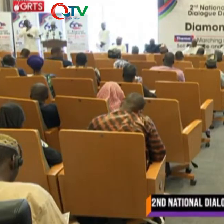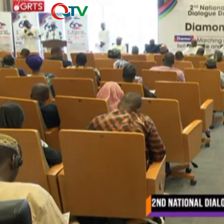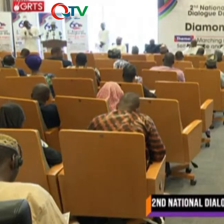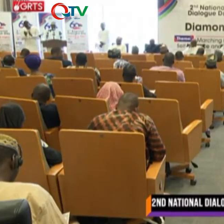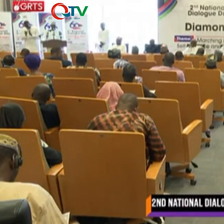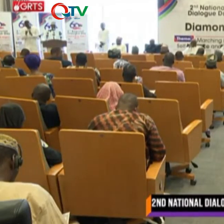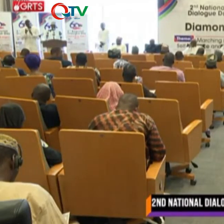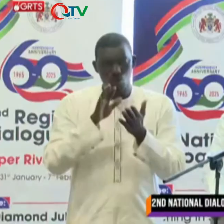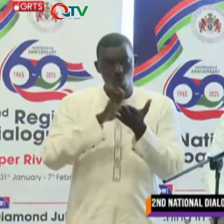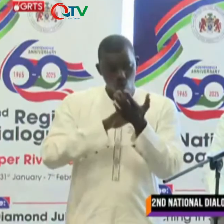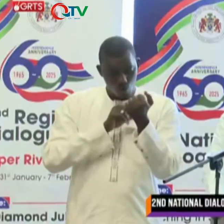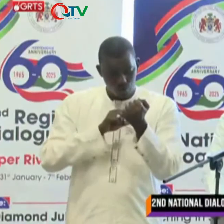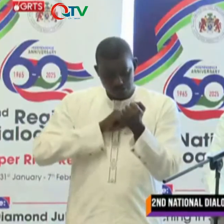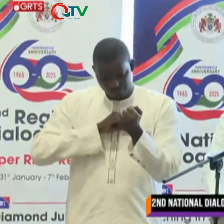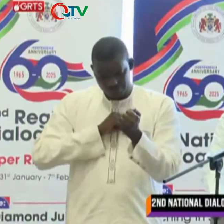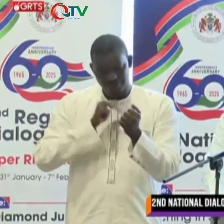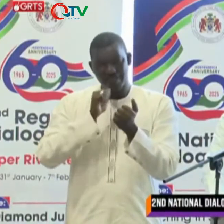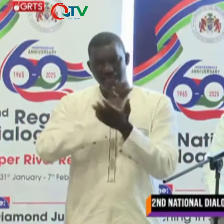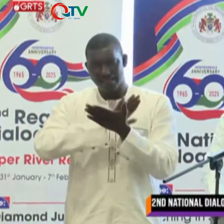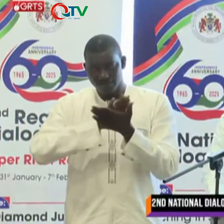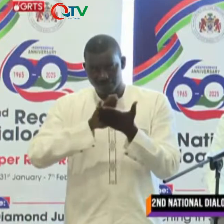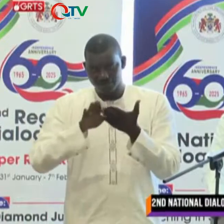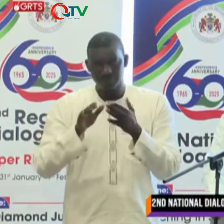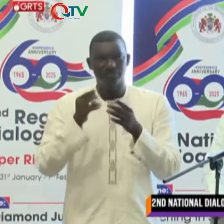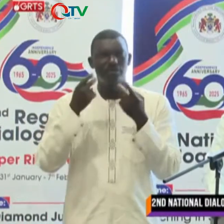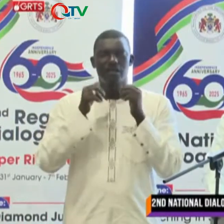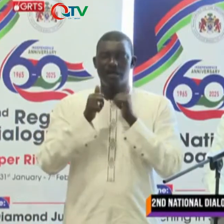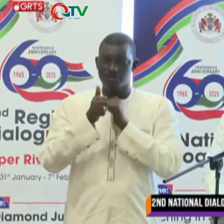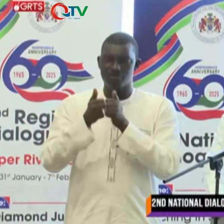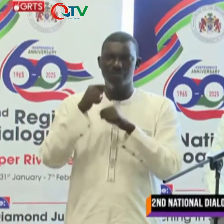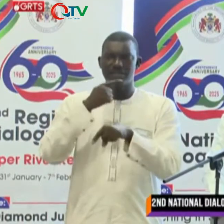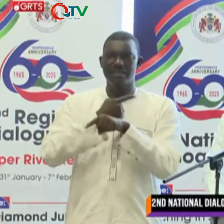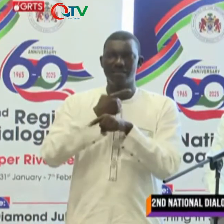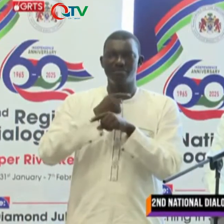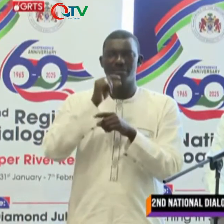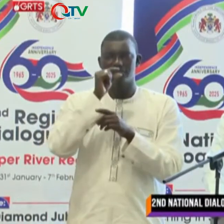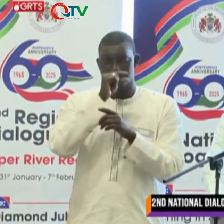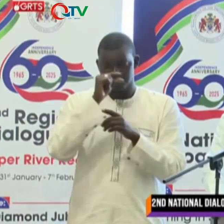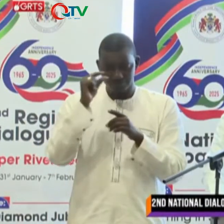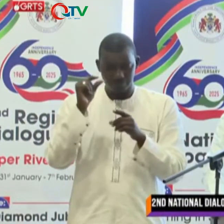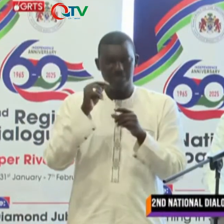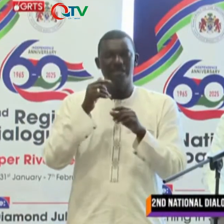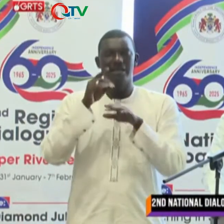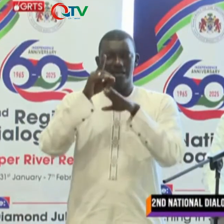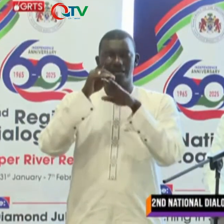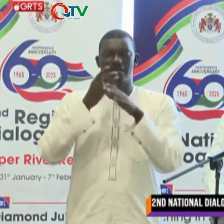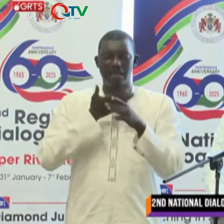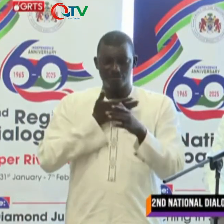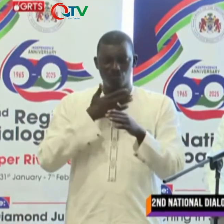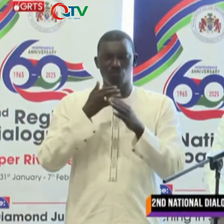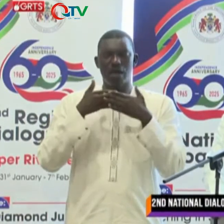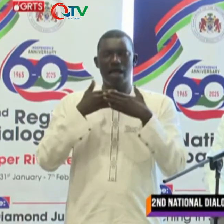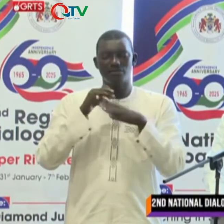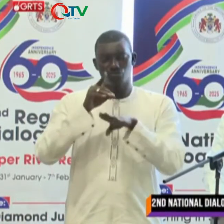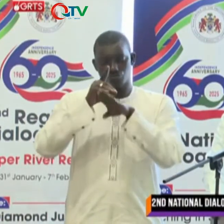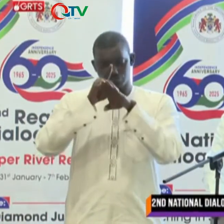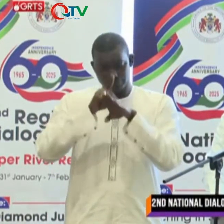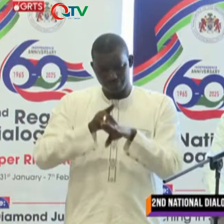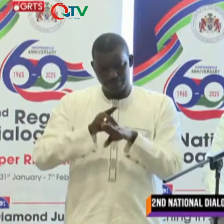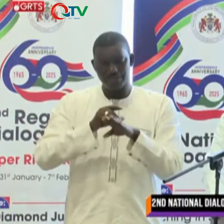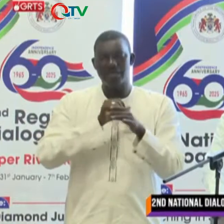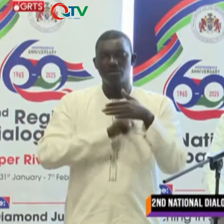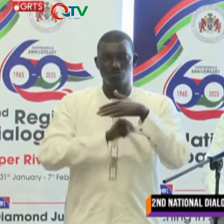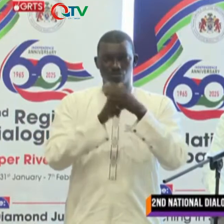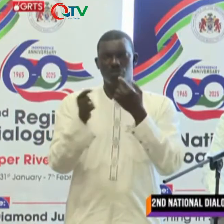people and be guided by the Gambian spirit of being dutiful and supportive. We live in